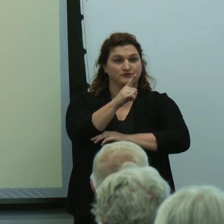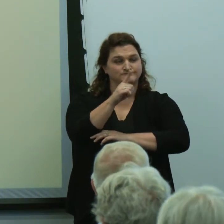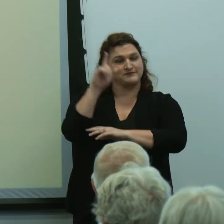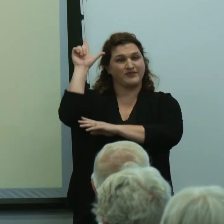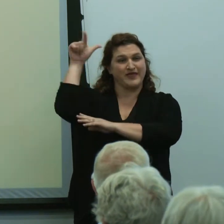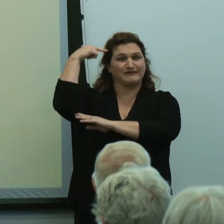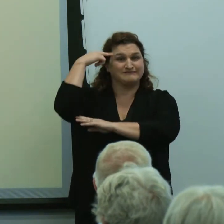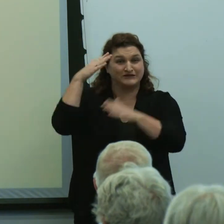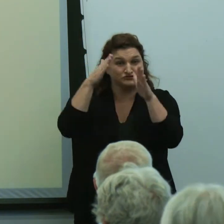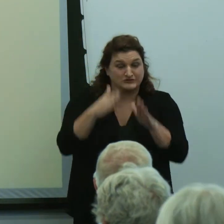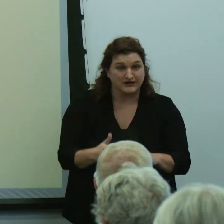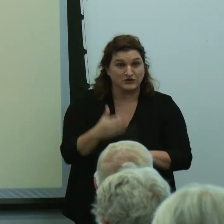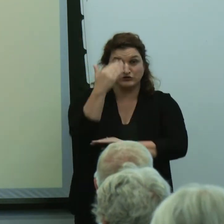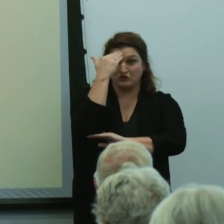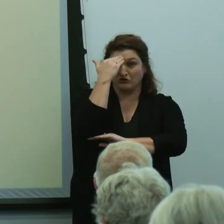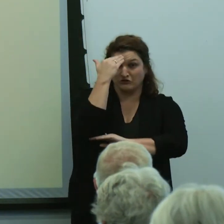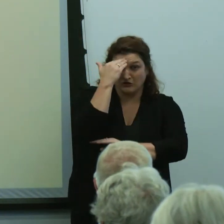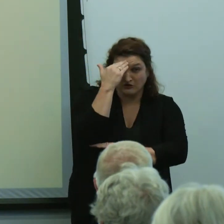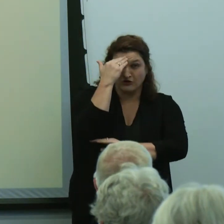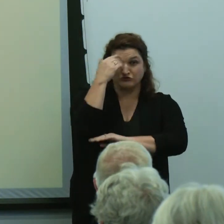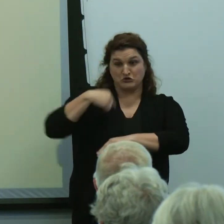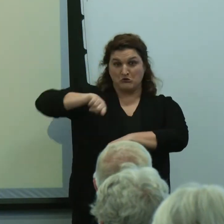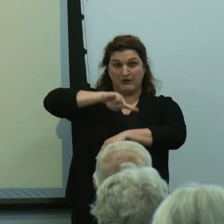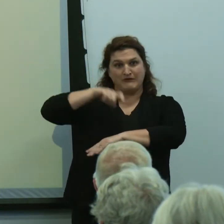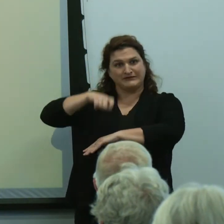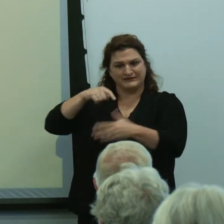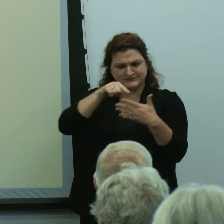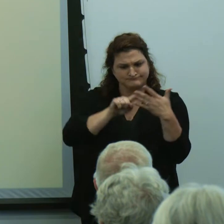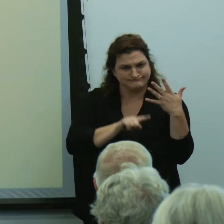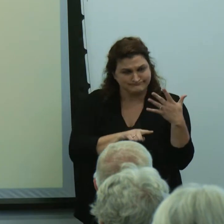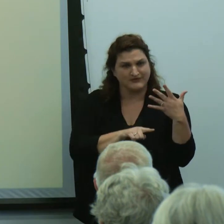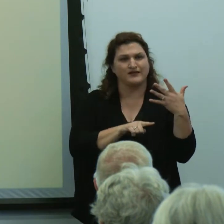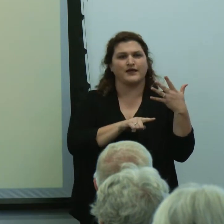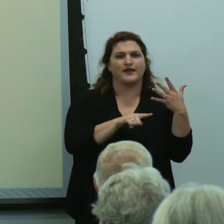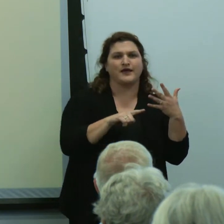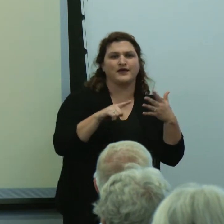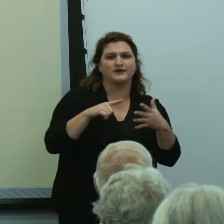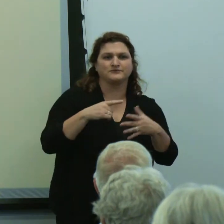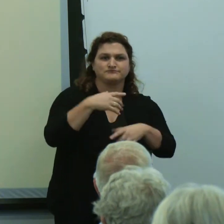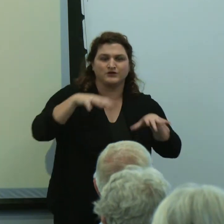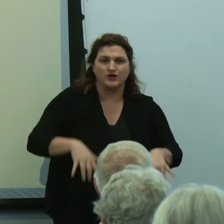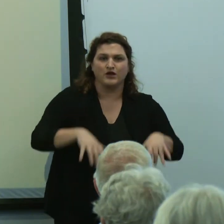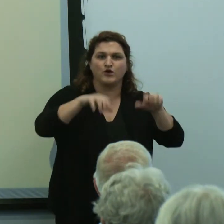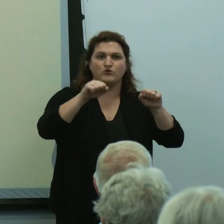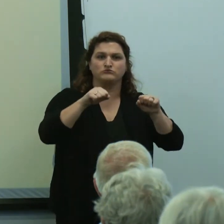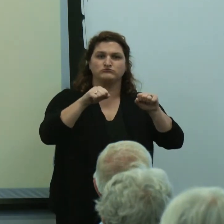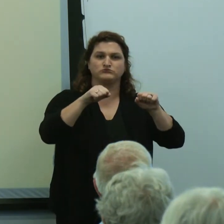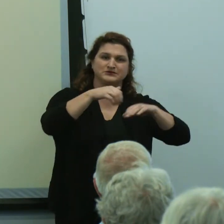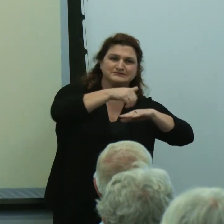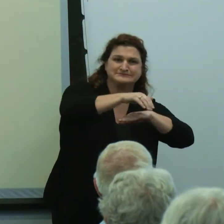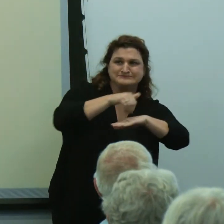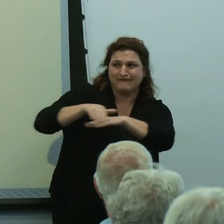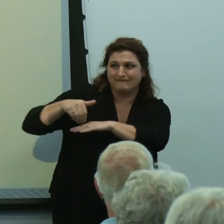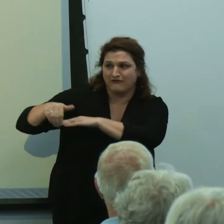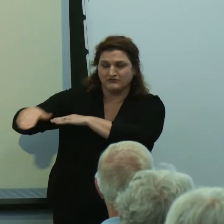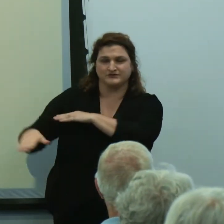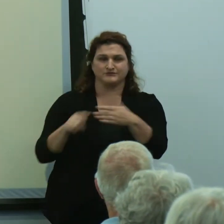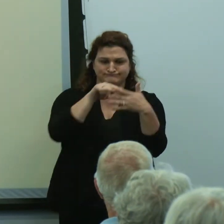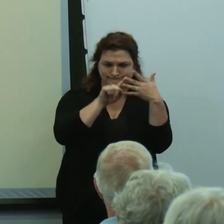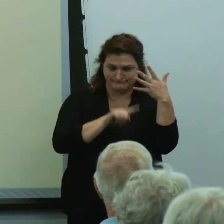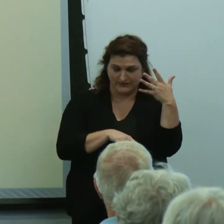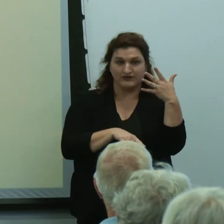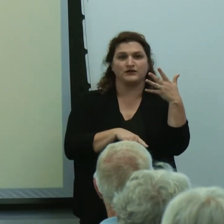and attended rallies for fair districts at the State House. In spite of these efforts, the Commission approved maps which have been